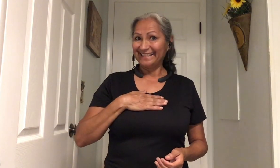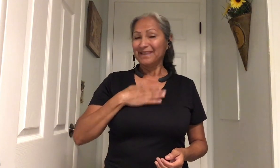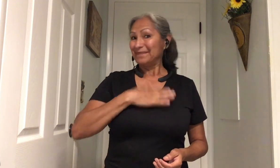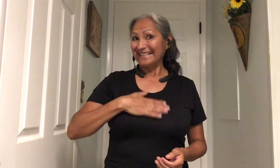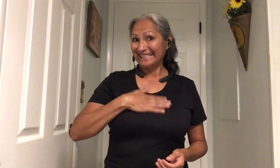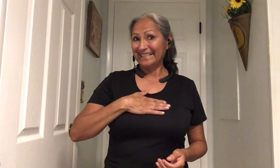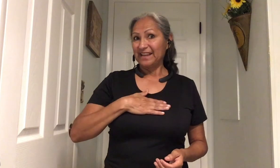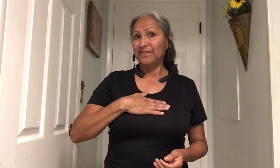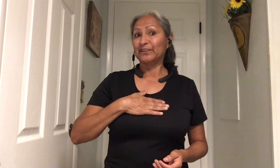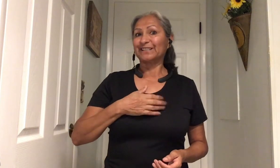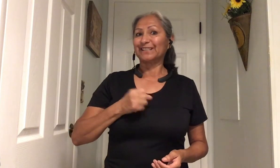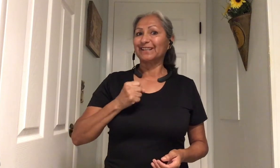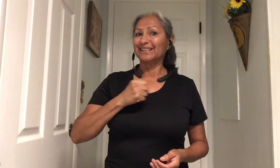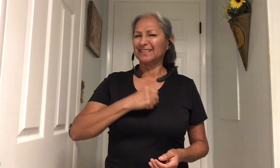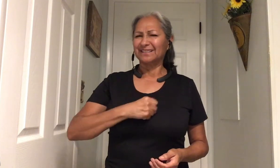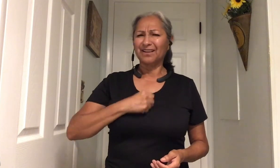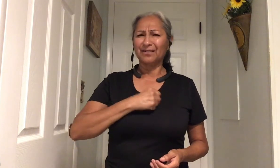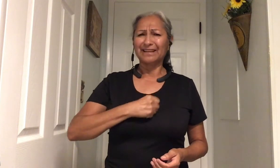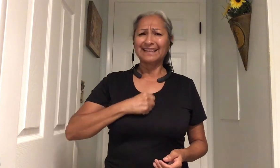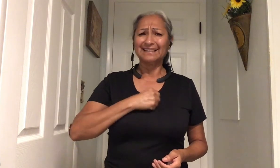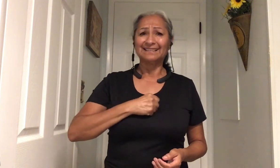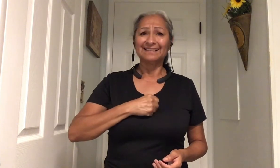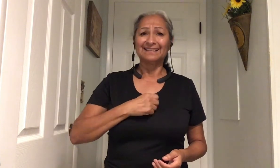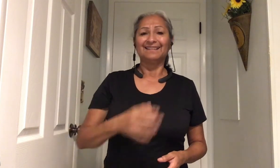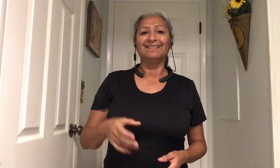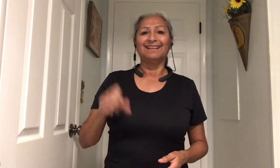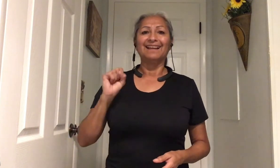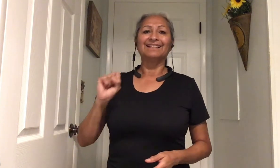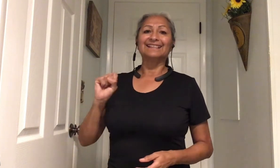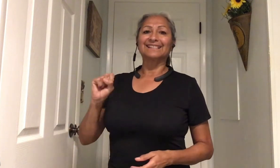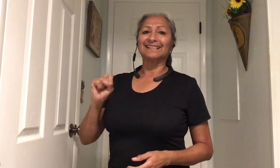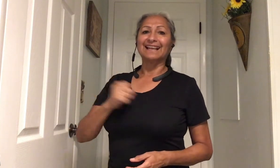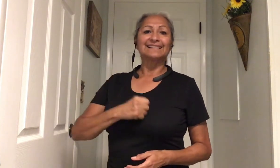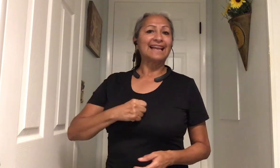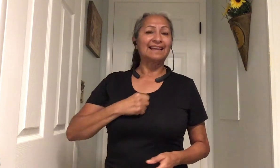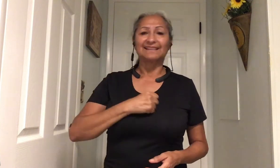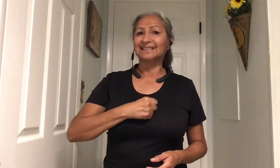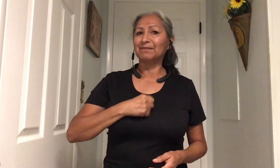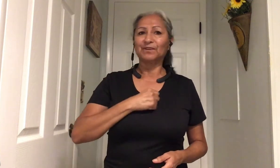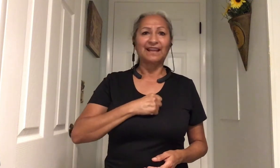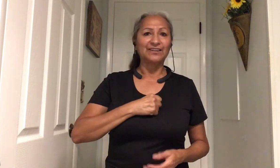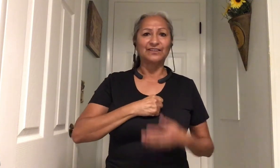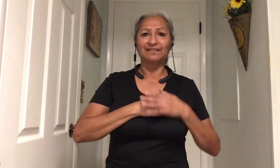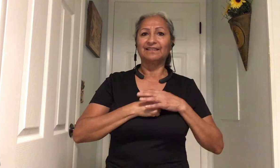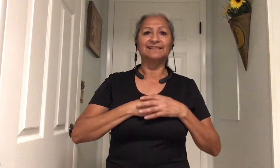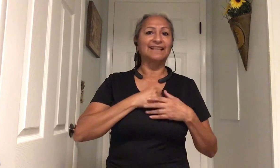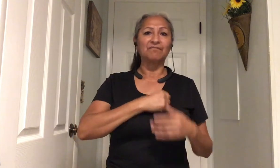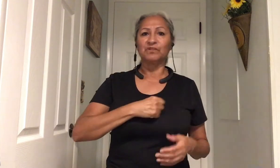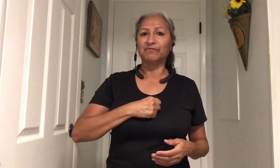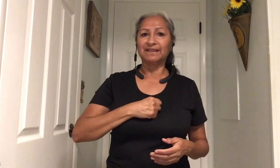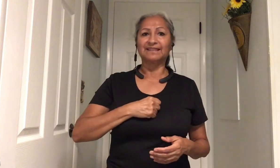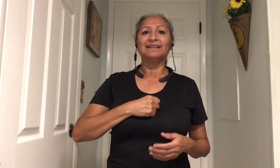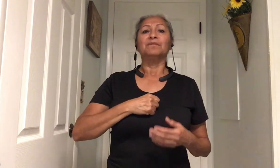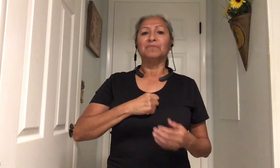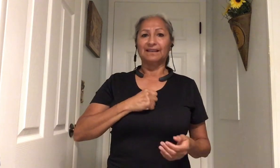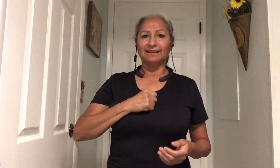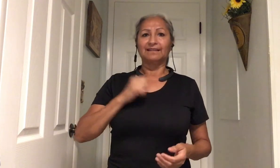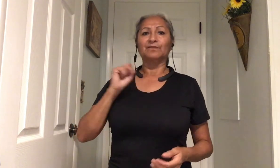please, versus sorry. And that's just an S hand, same location, same movement, but what